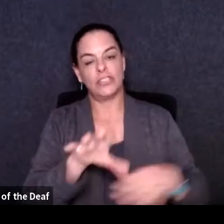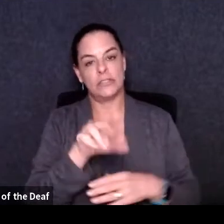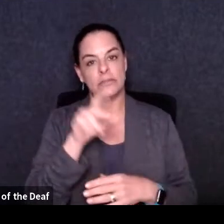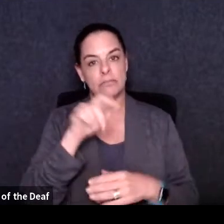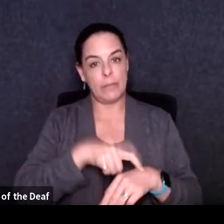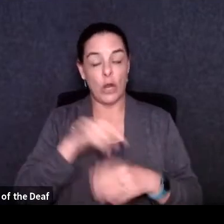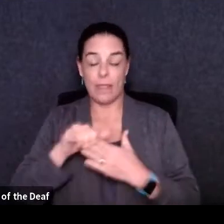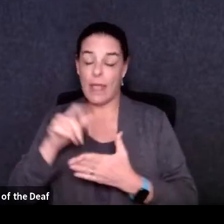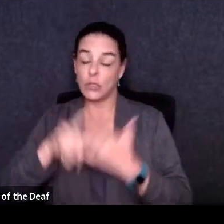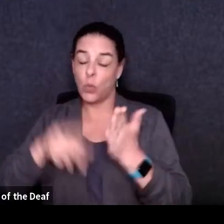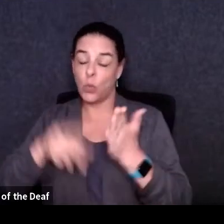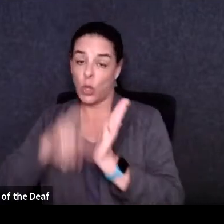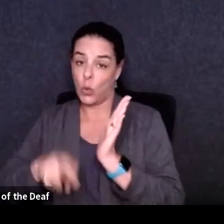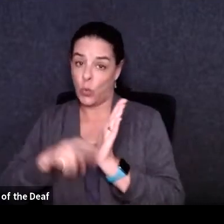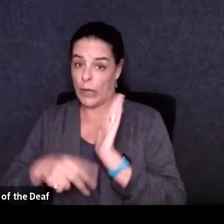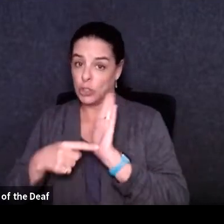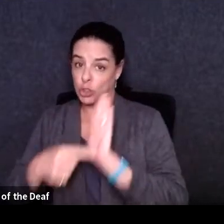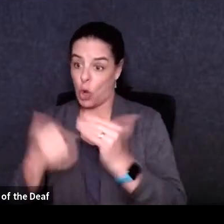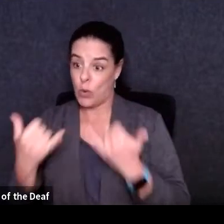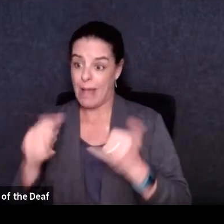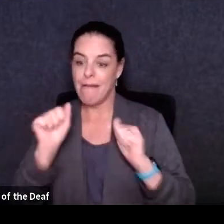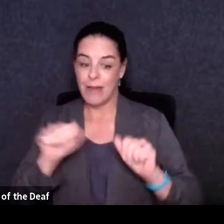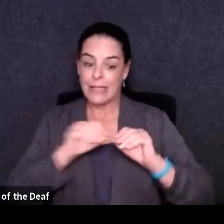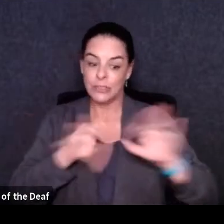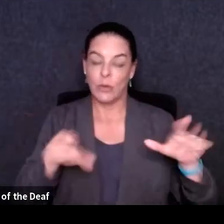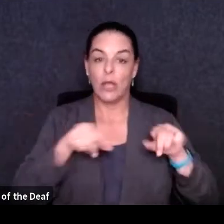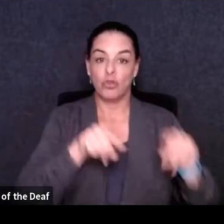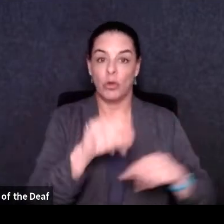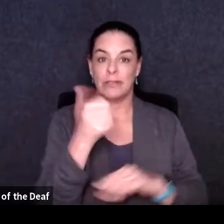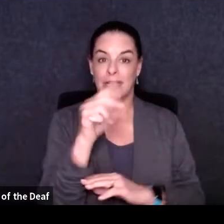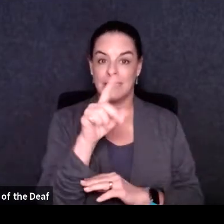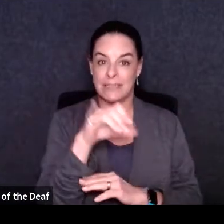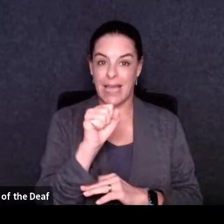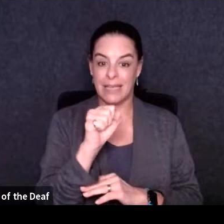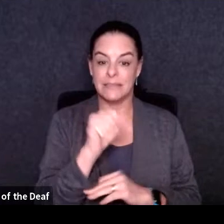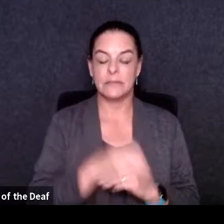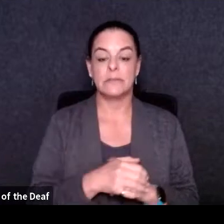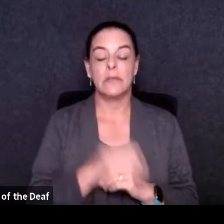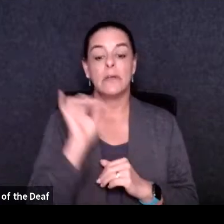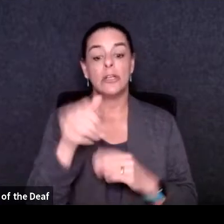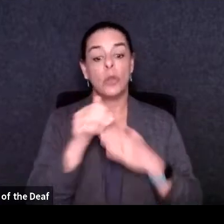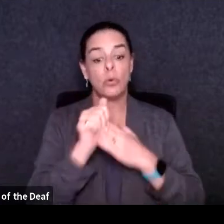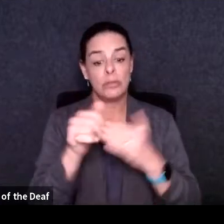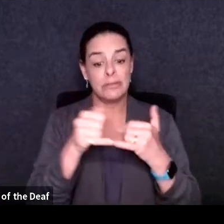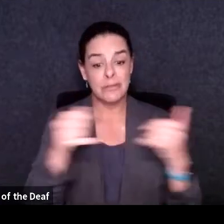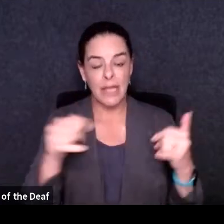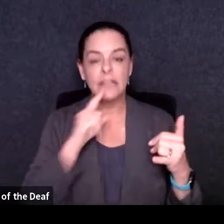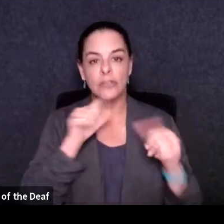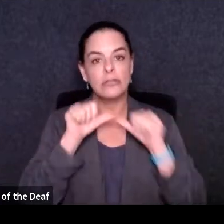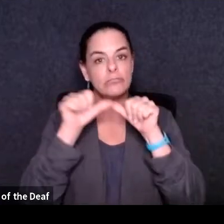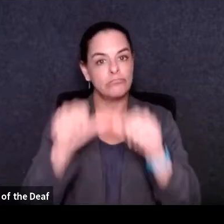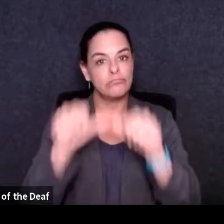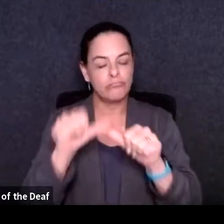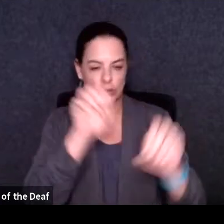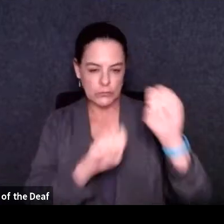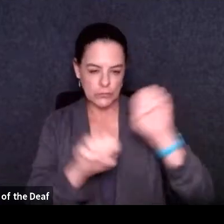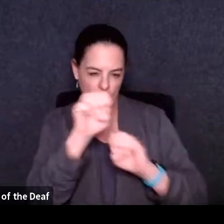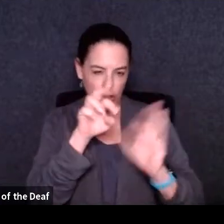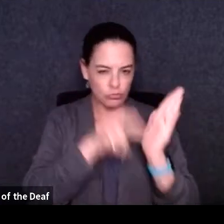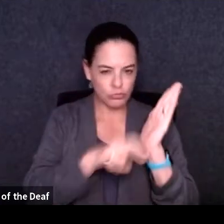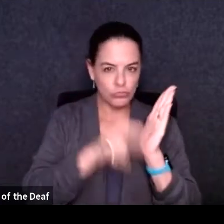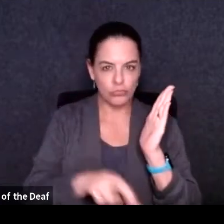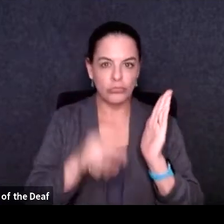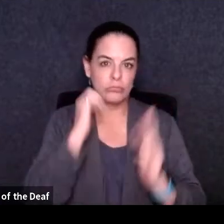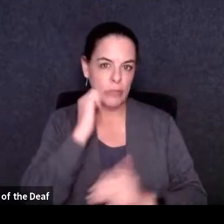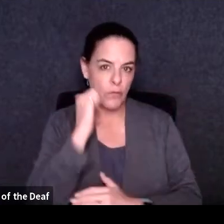right now indicates that you can spread the virus. These guidelines are continuing to be evaluated daily from researchers across